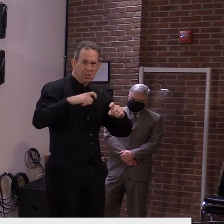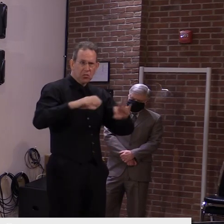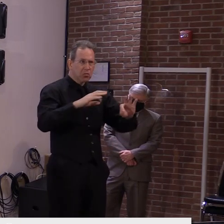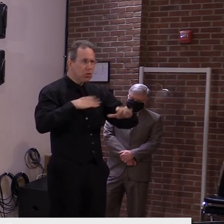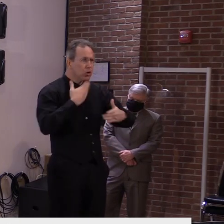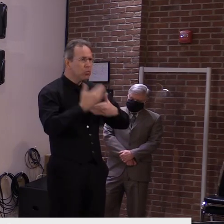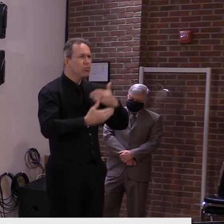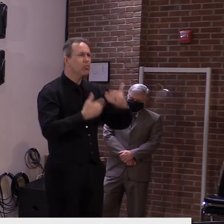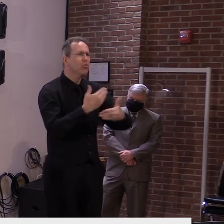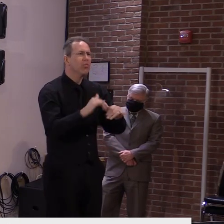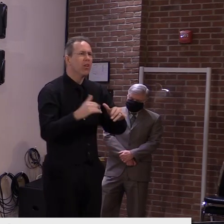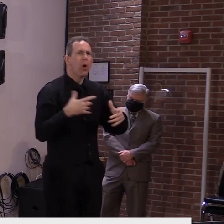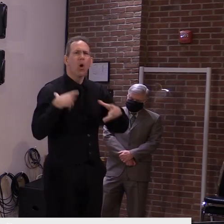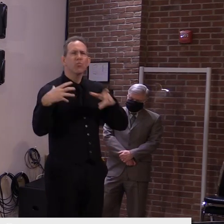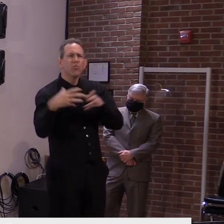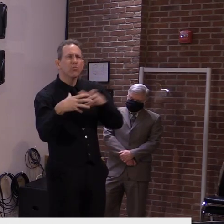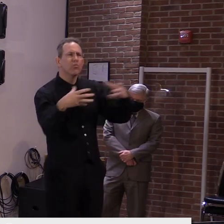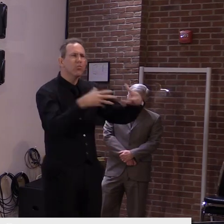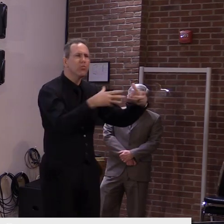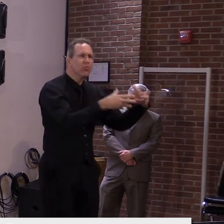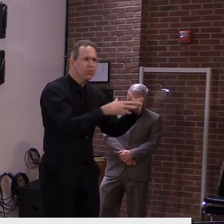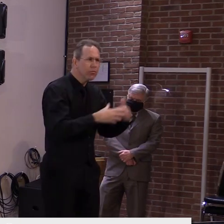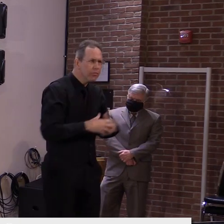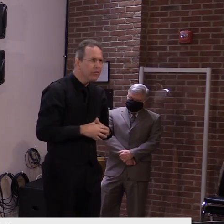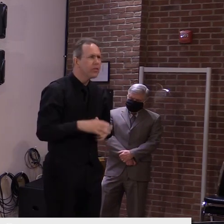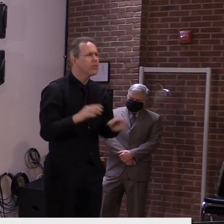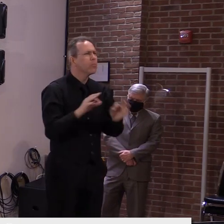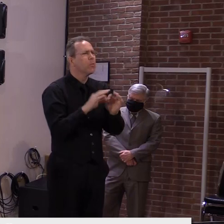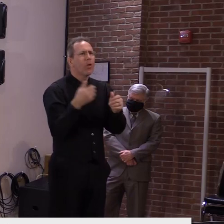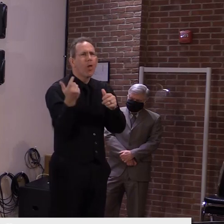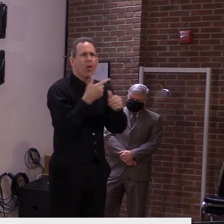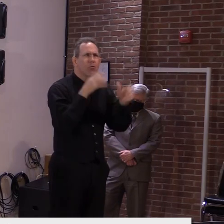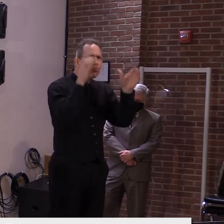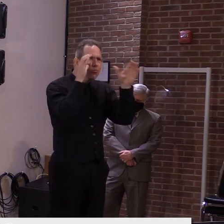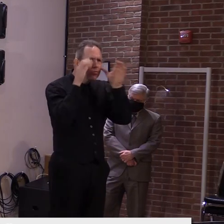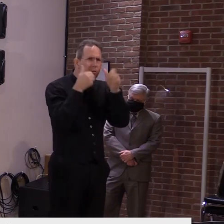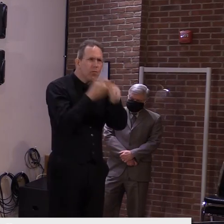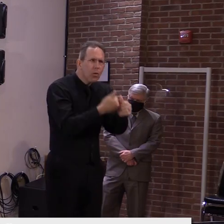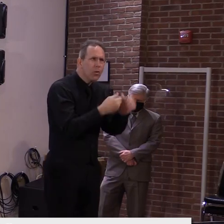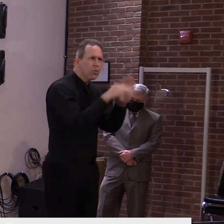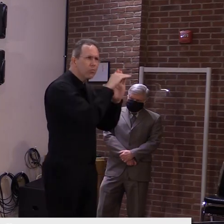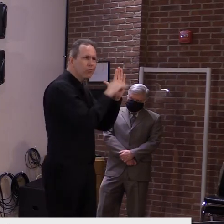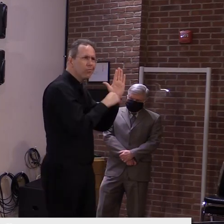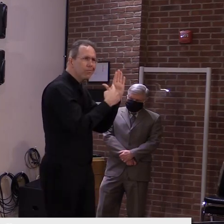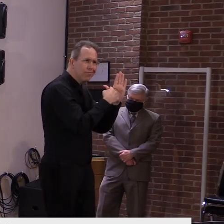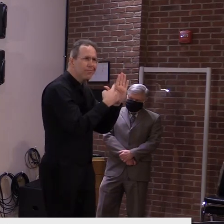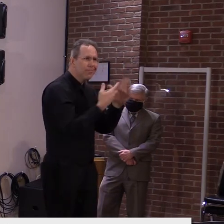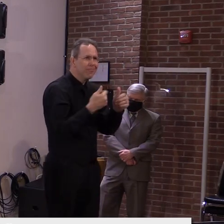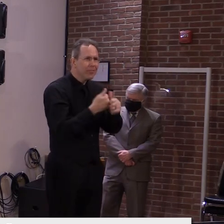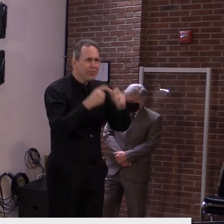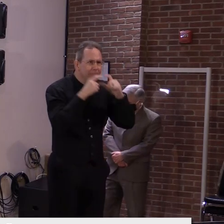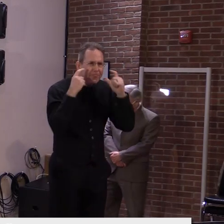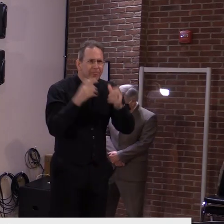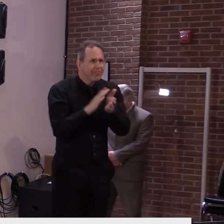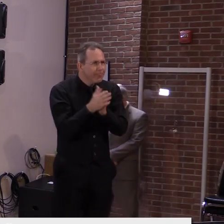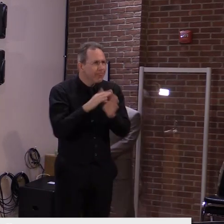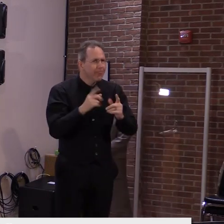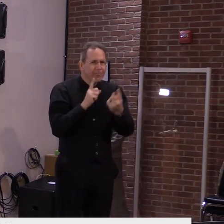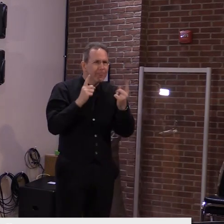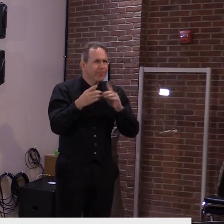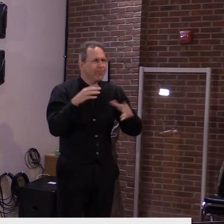a habit of gathering in a lot of crowds. Plus, we're having more people get vaccinated, which is always